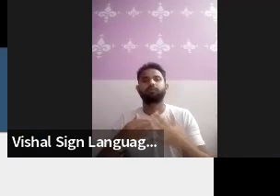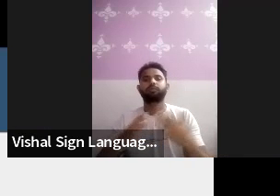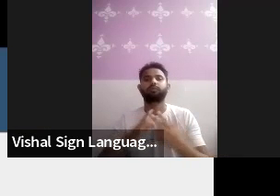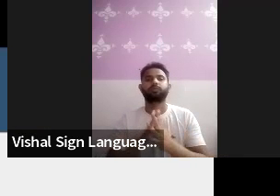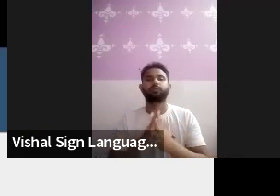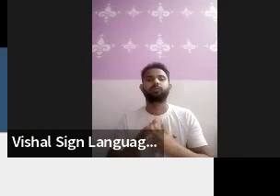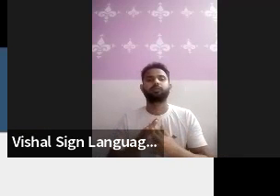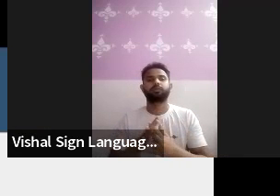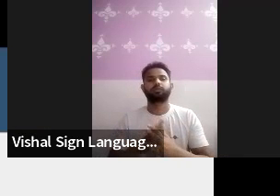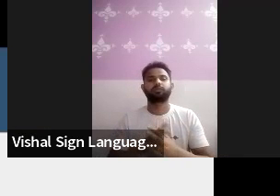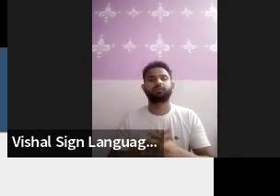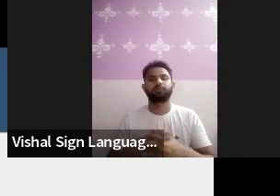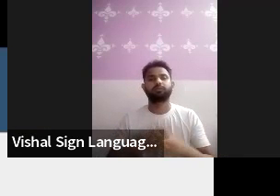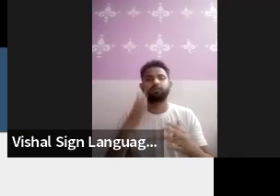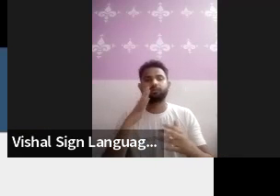disabled.